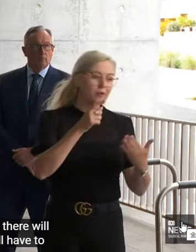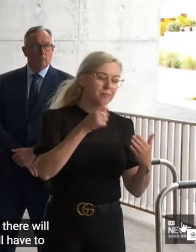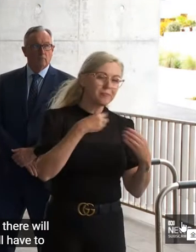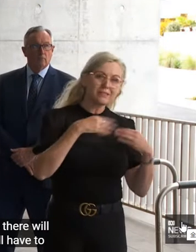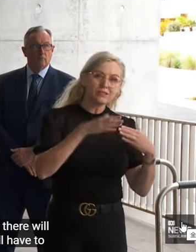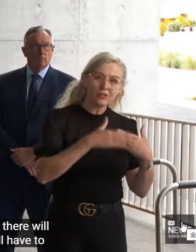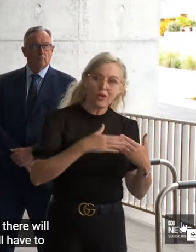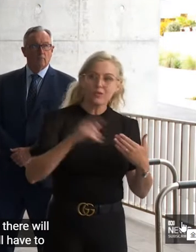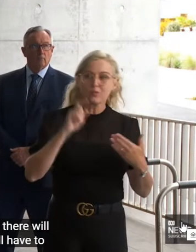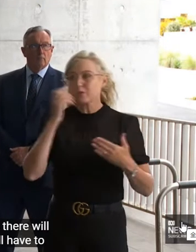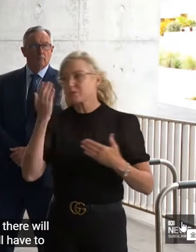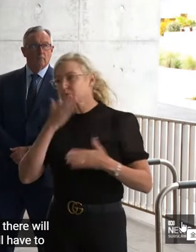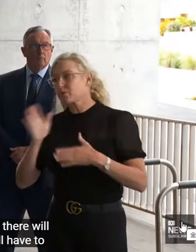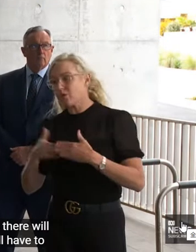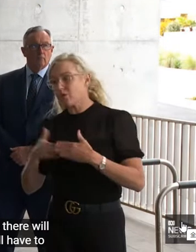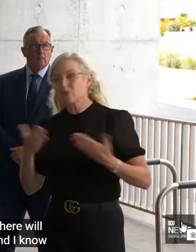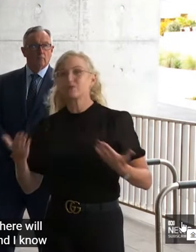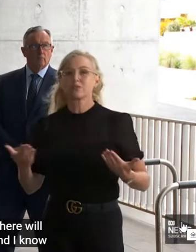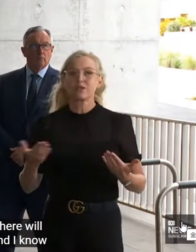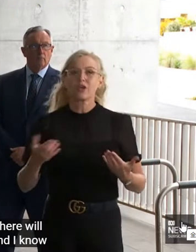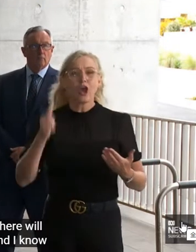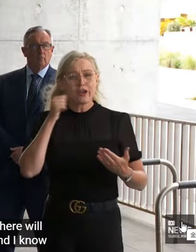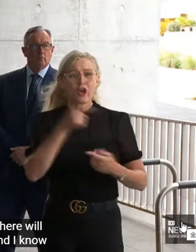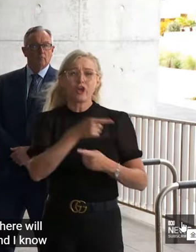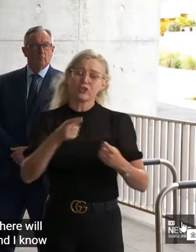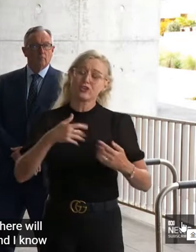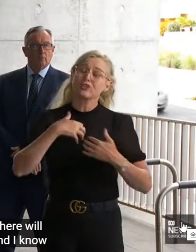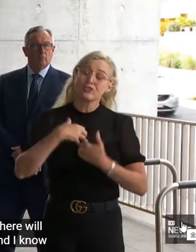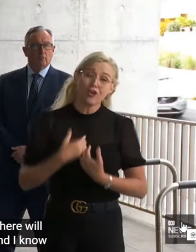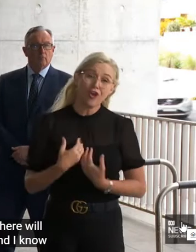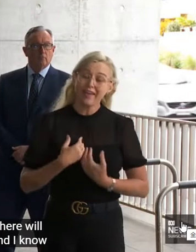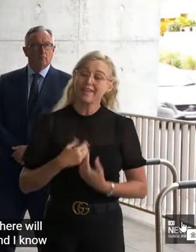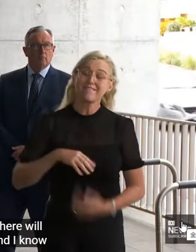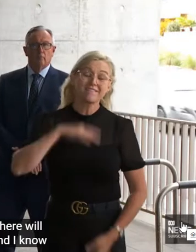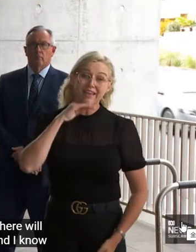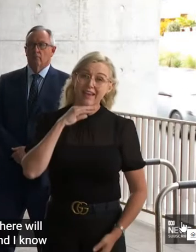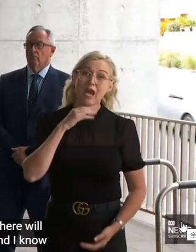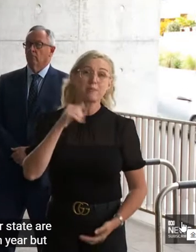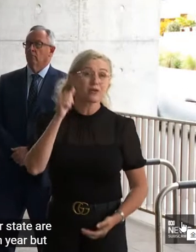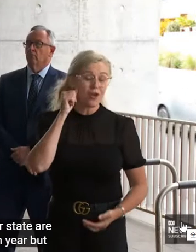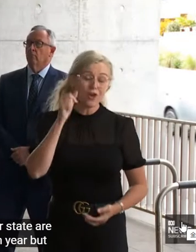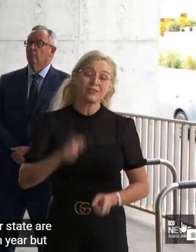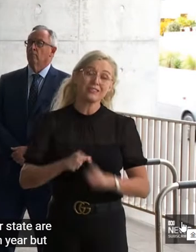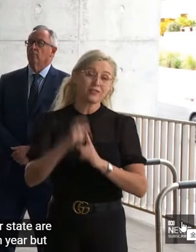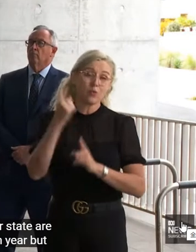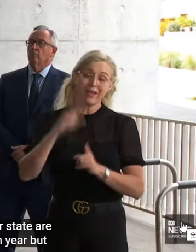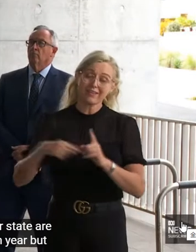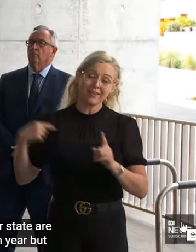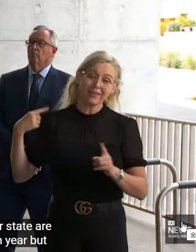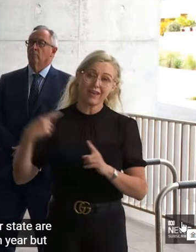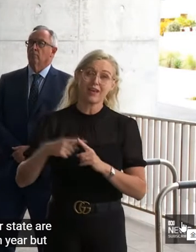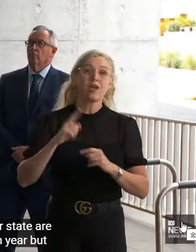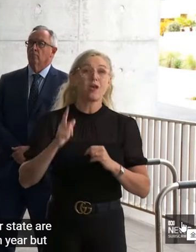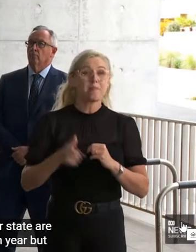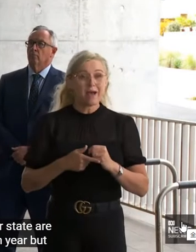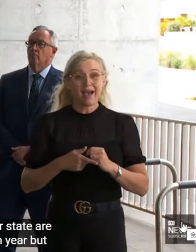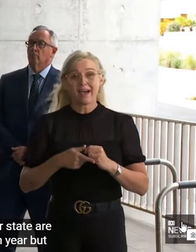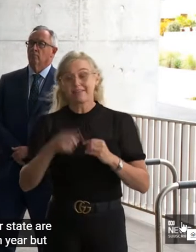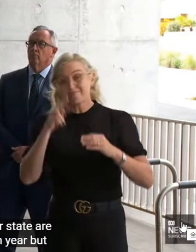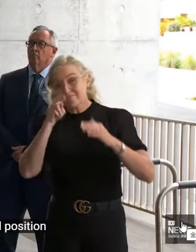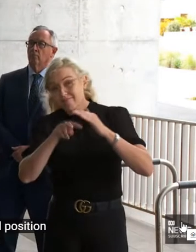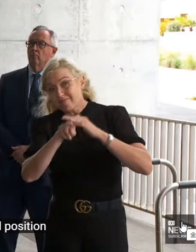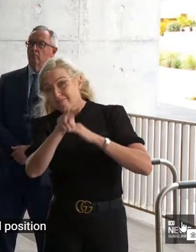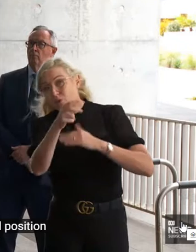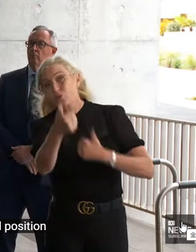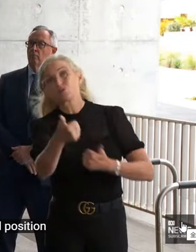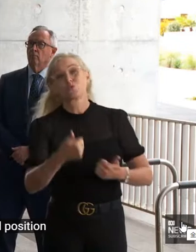people across our state are tired. It's been a tough year, but we are in a very good position. Now, that doesn't mean